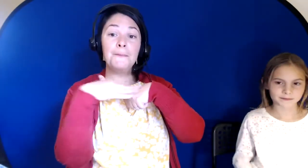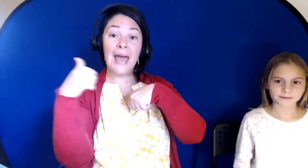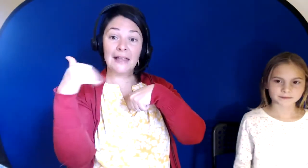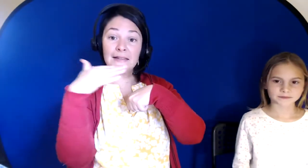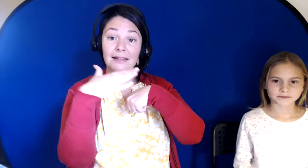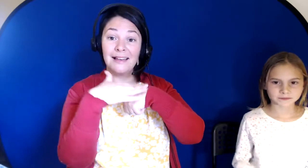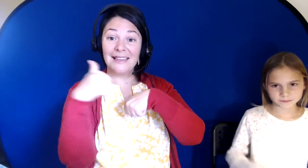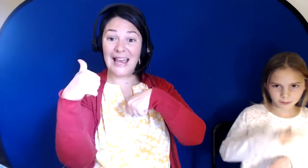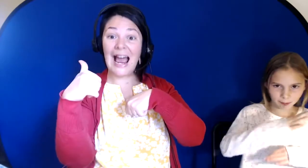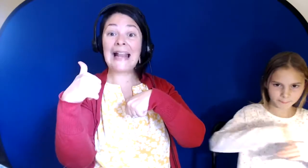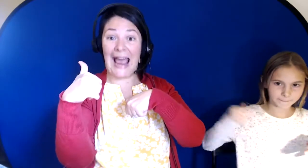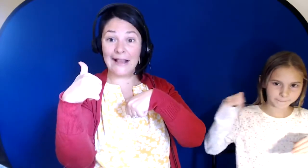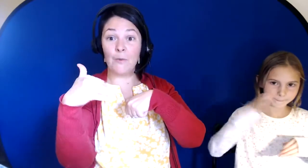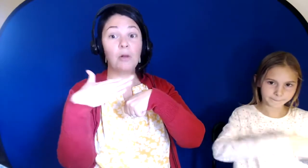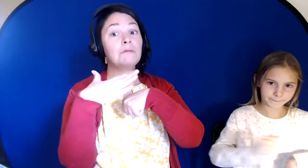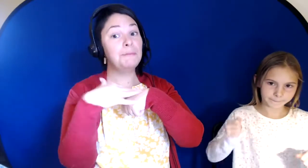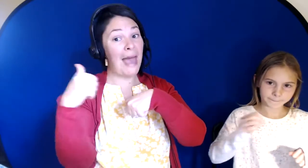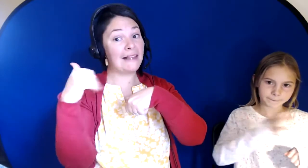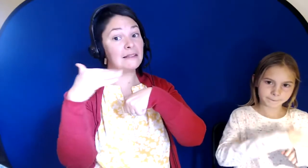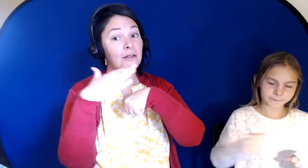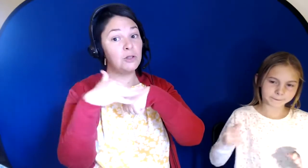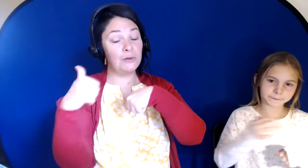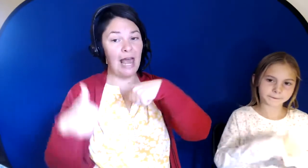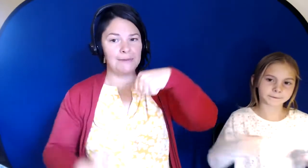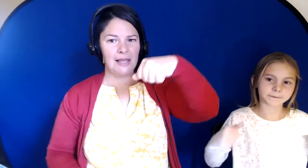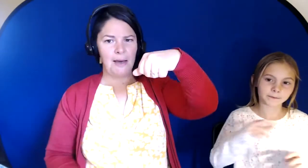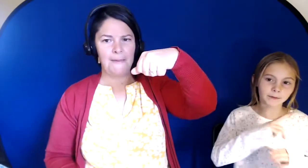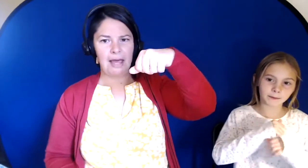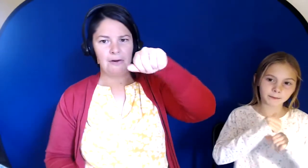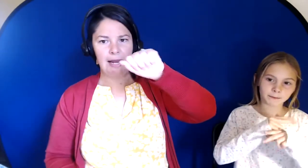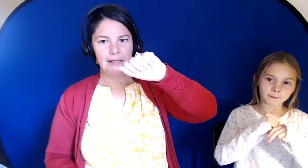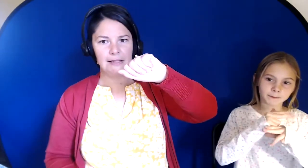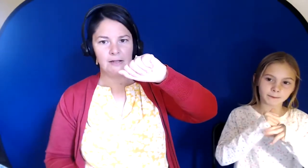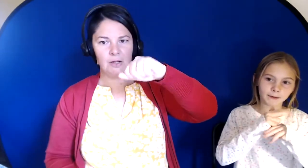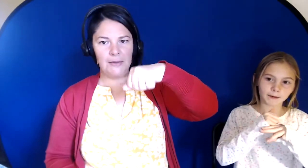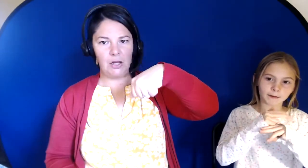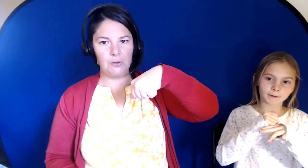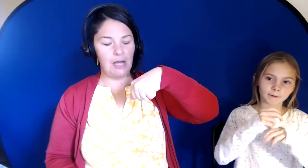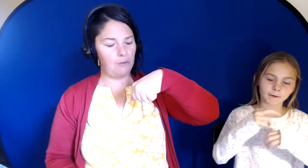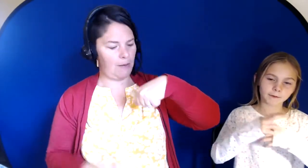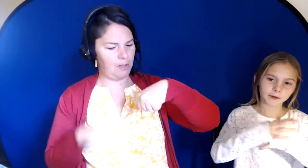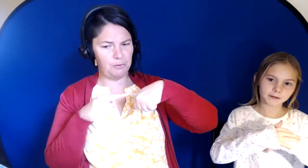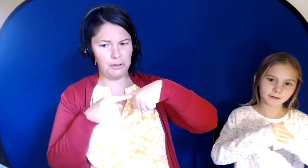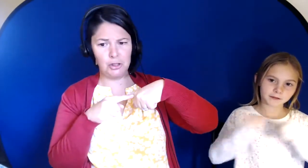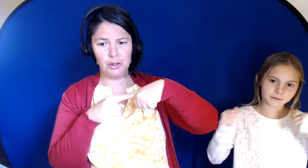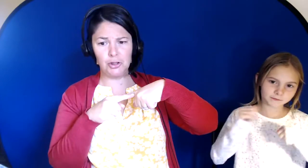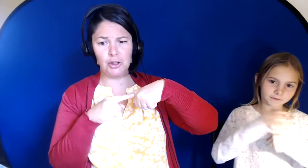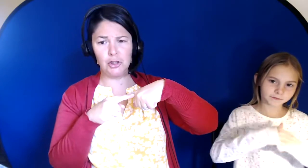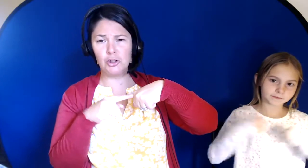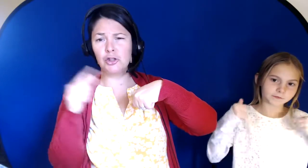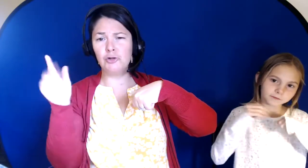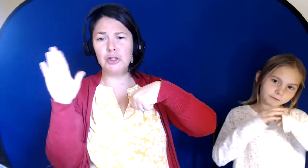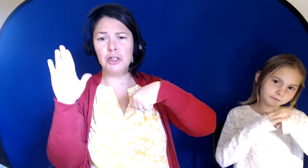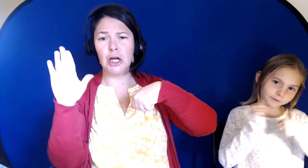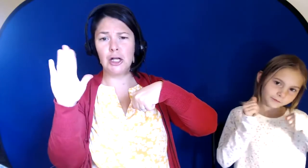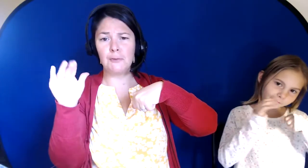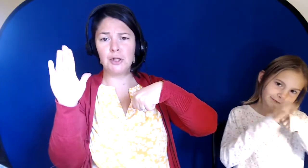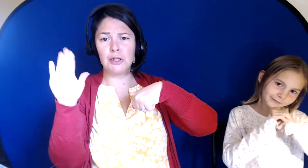Pet, like an animal. Pet. Two times. My other hand is going to be closed up. I'm going to pretend this is a little cutie, and I'm going to take my other